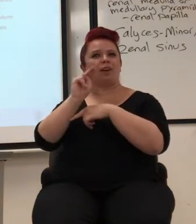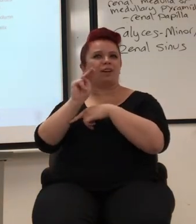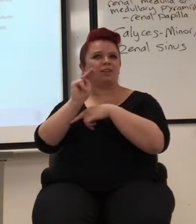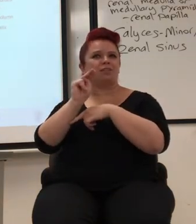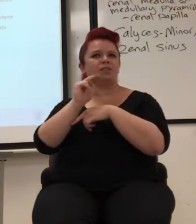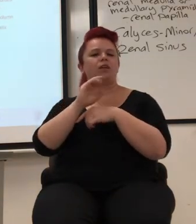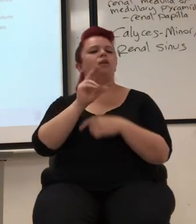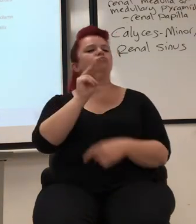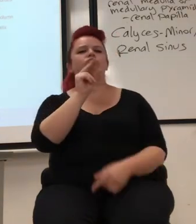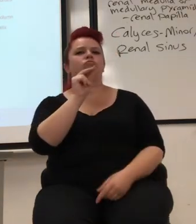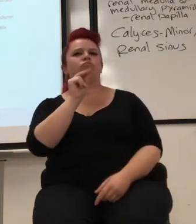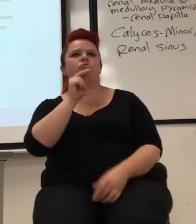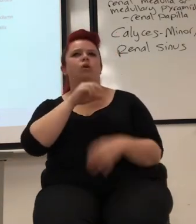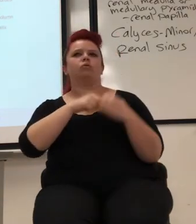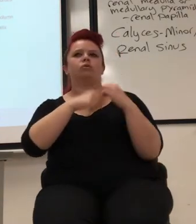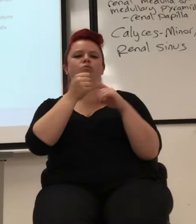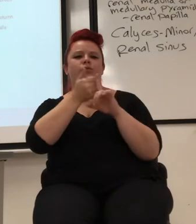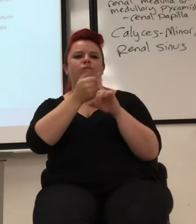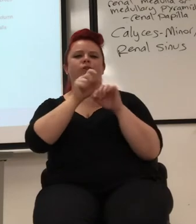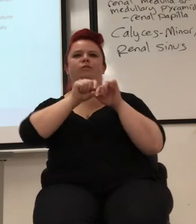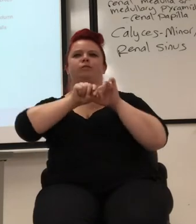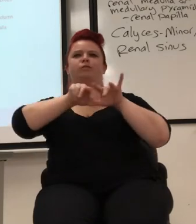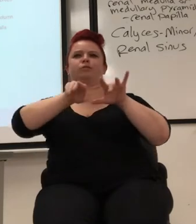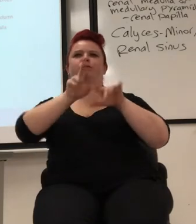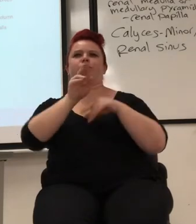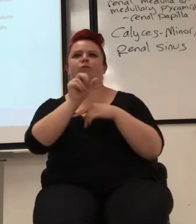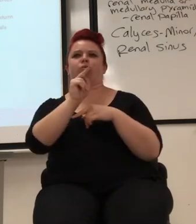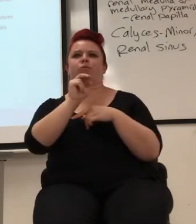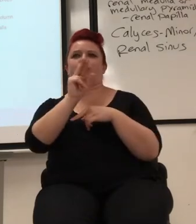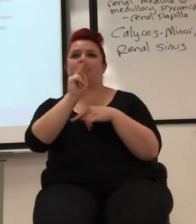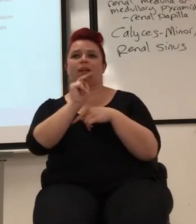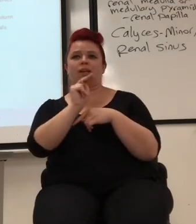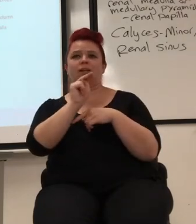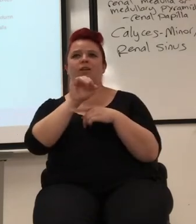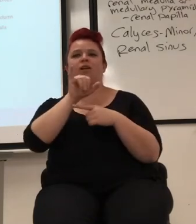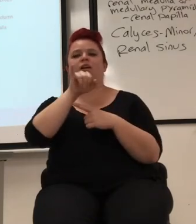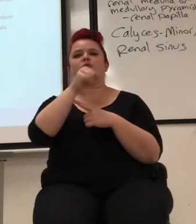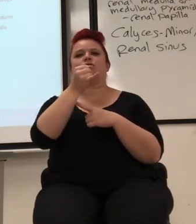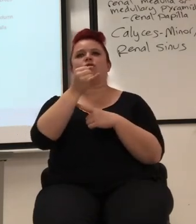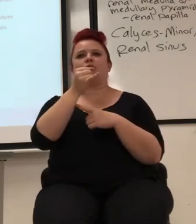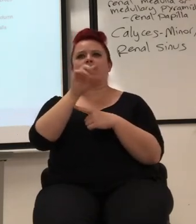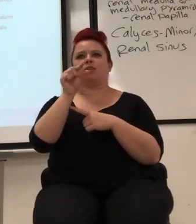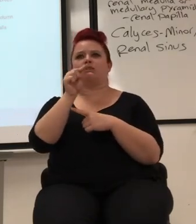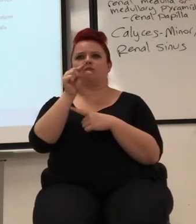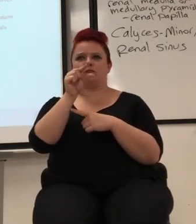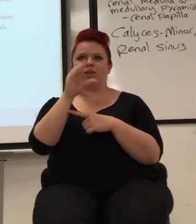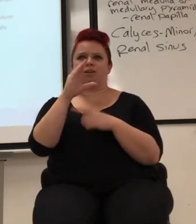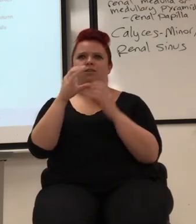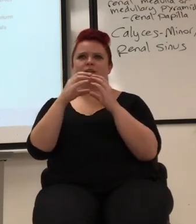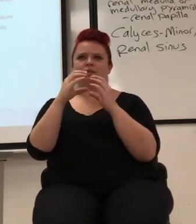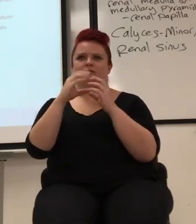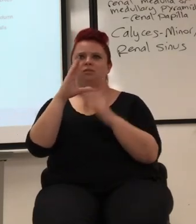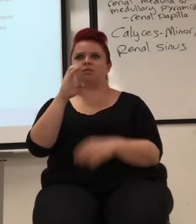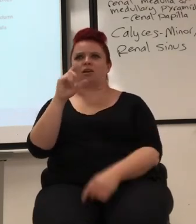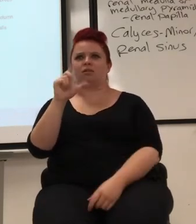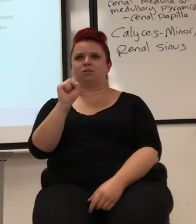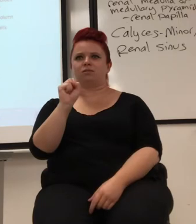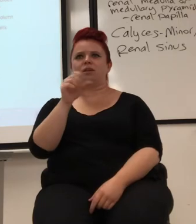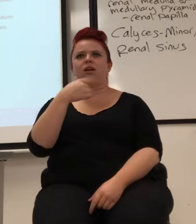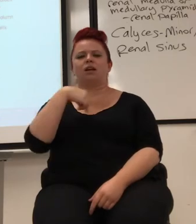Okay, so the juxtamedullary, the juxta, the one that you just mentioned, is that the structure that secretes renin? No, the structure that secretes renin are the JG cells, and I